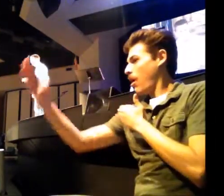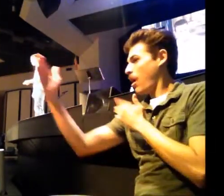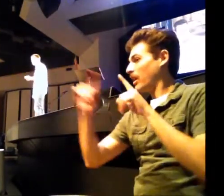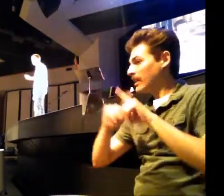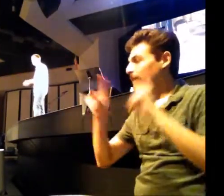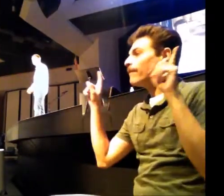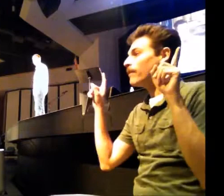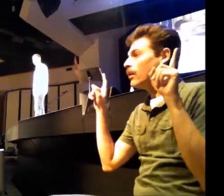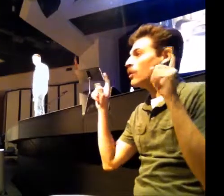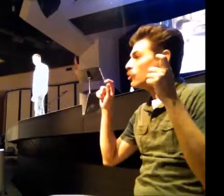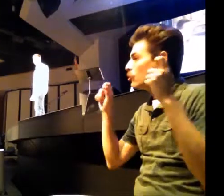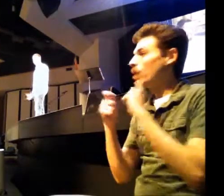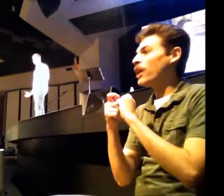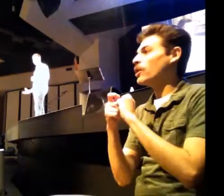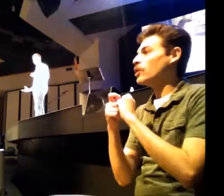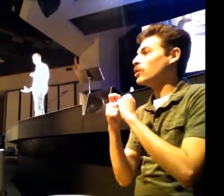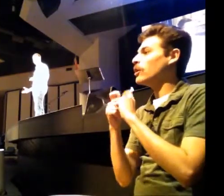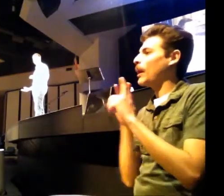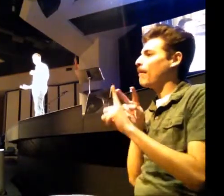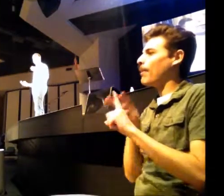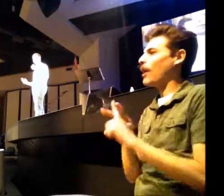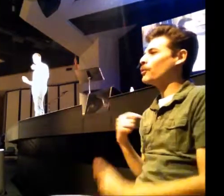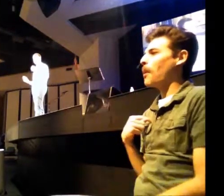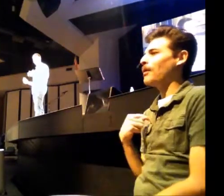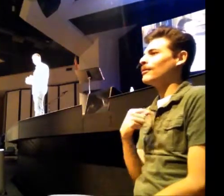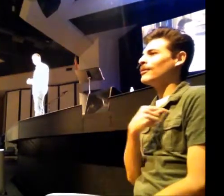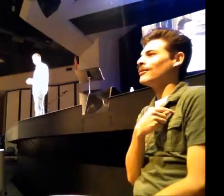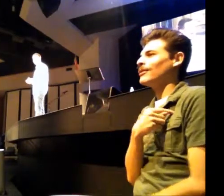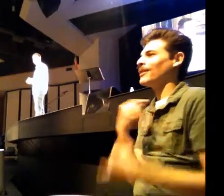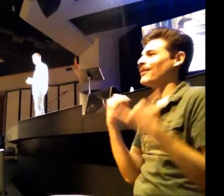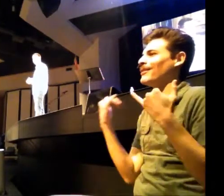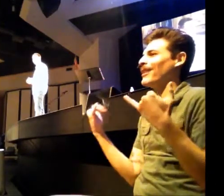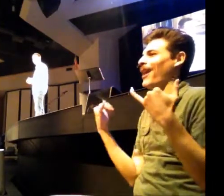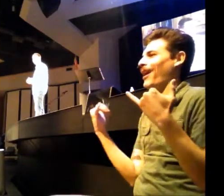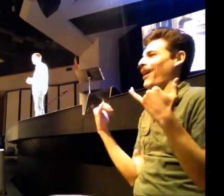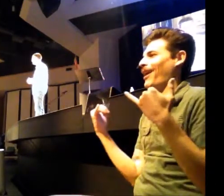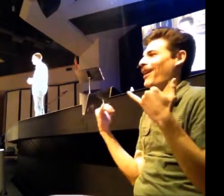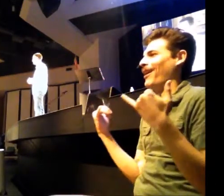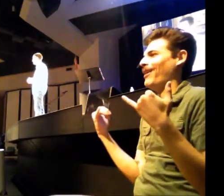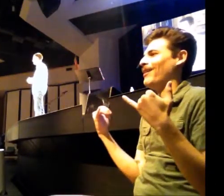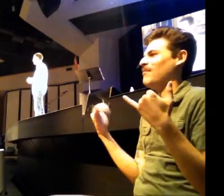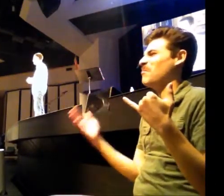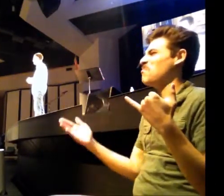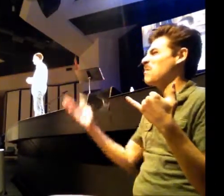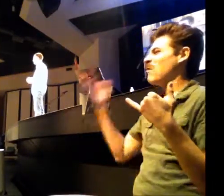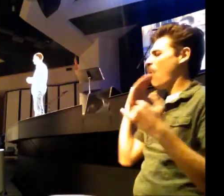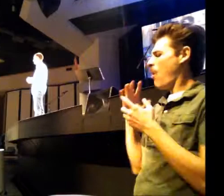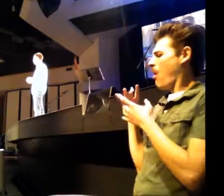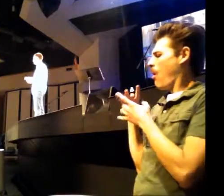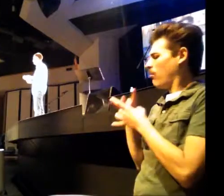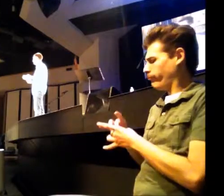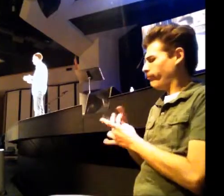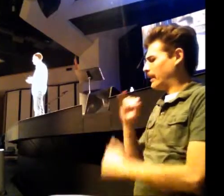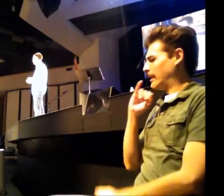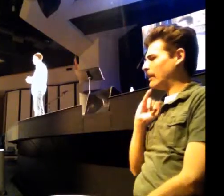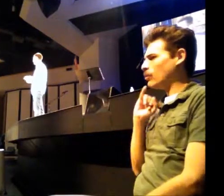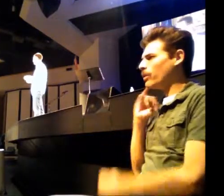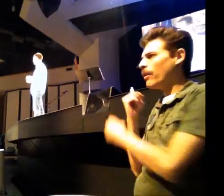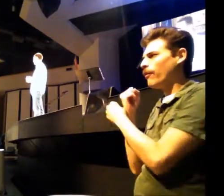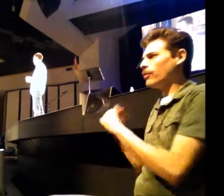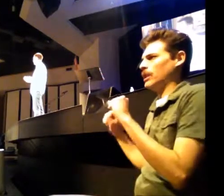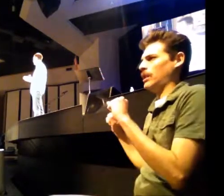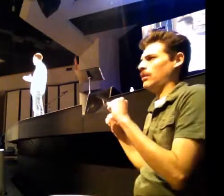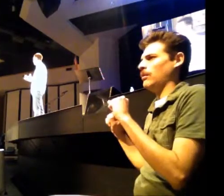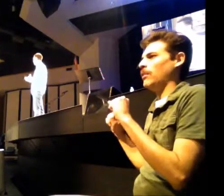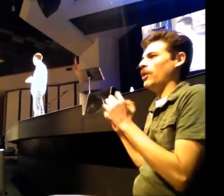deeply important and relevant for us who are in this place today. Because in a way, we still celebrate it week after week, month after